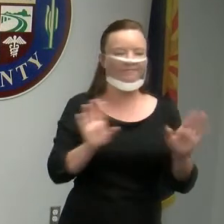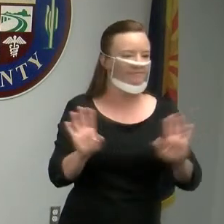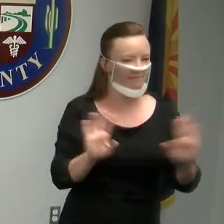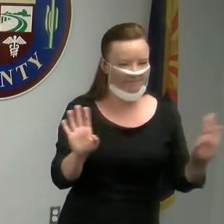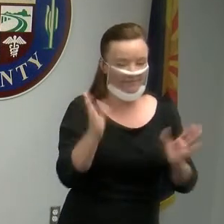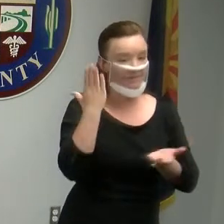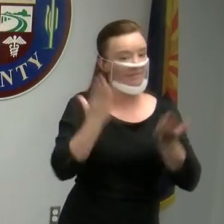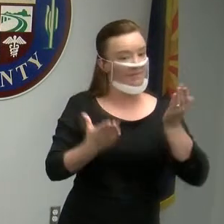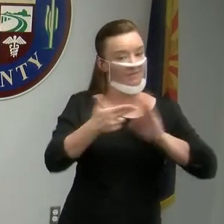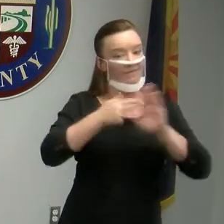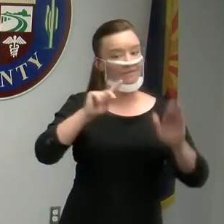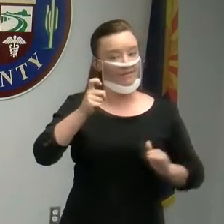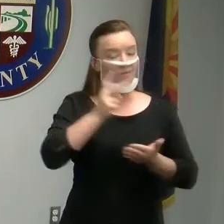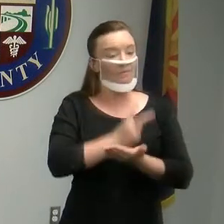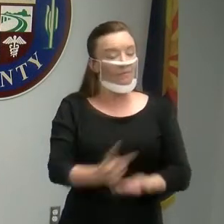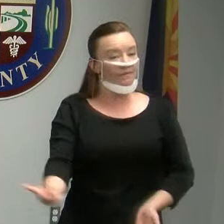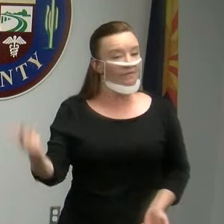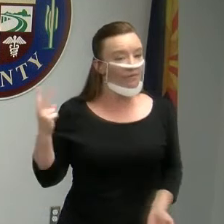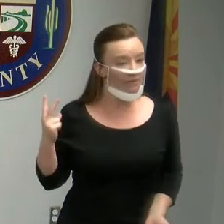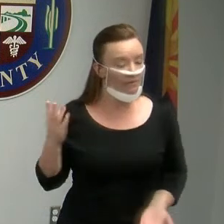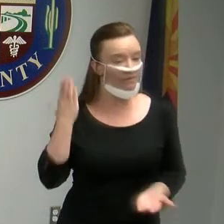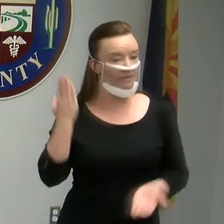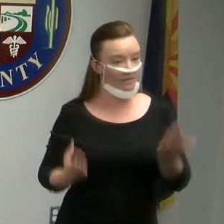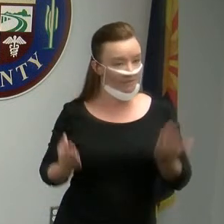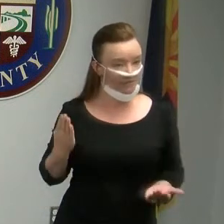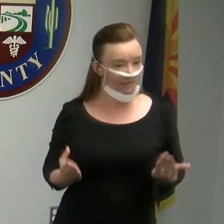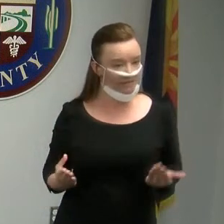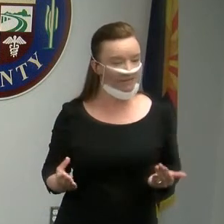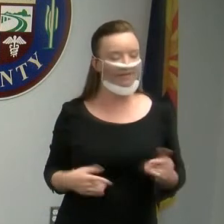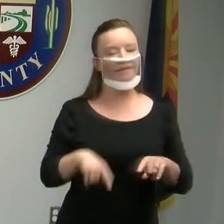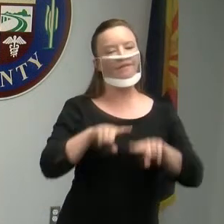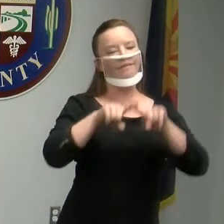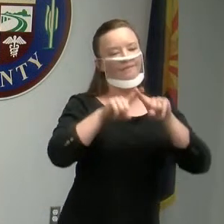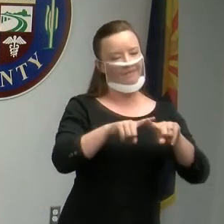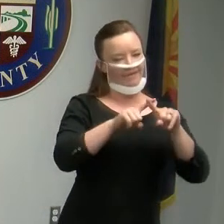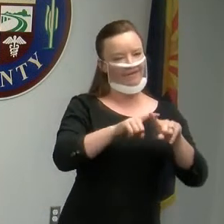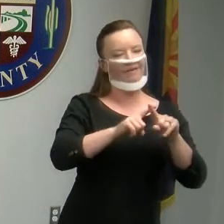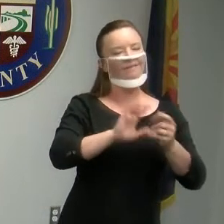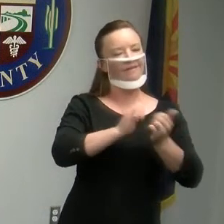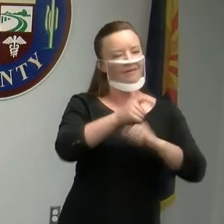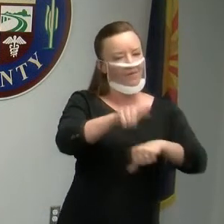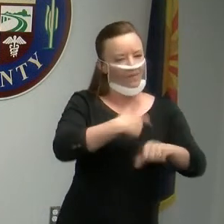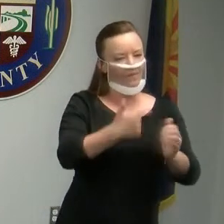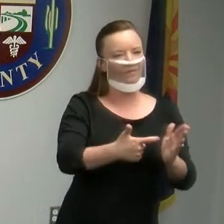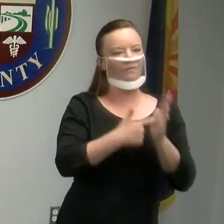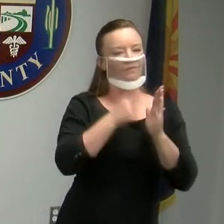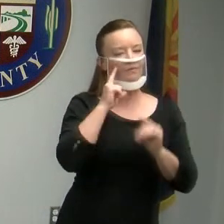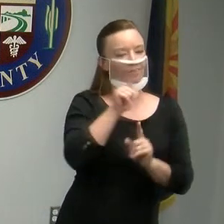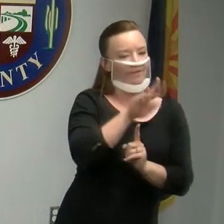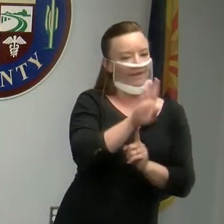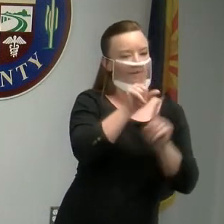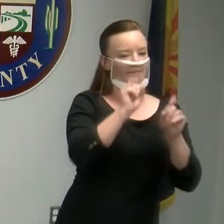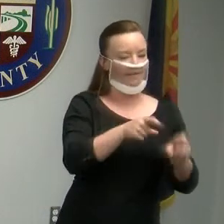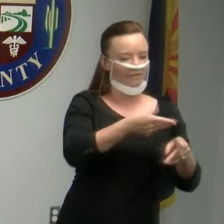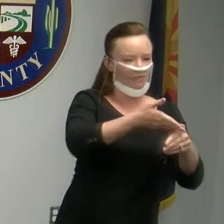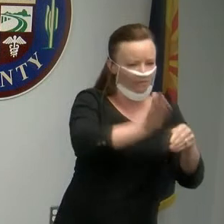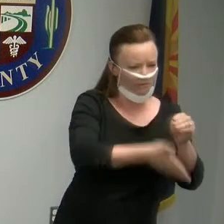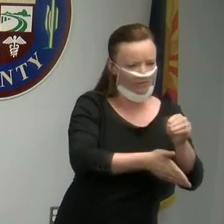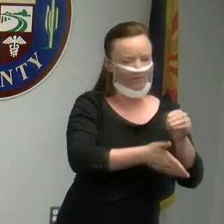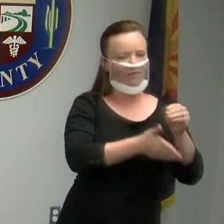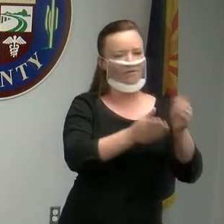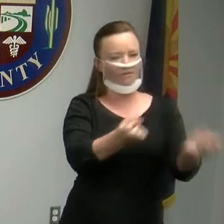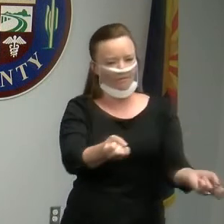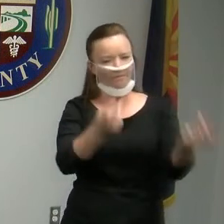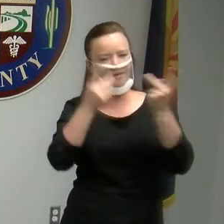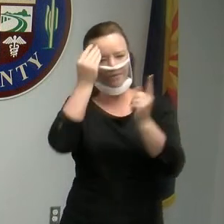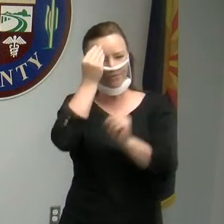ago, depending on how long it took them to get their lab testing and for that lab test to come back and get